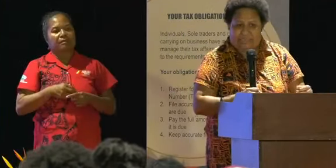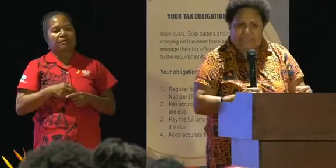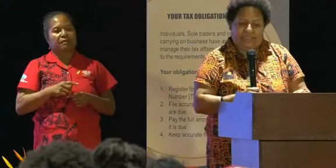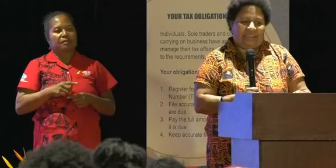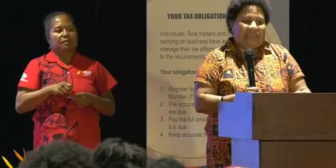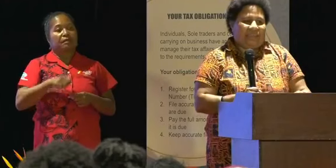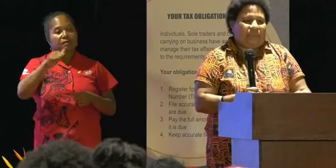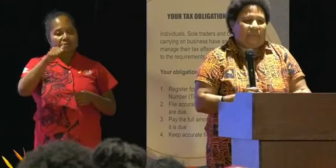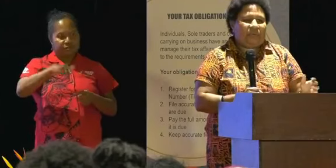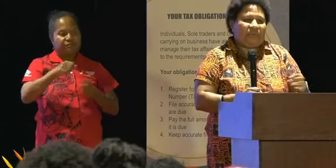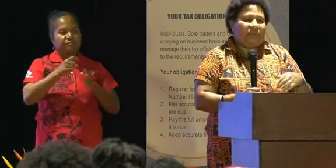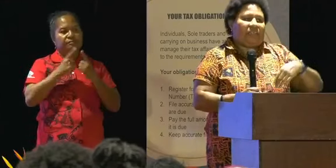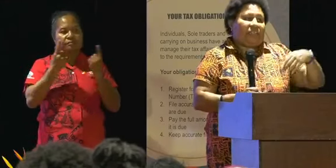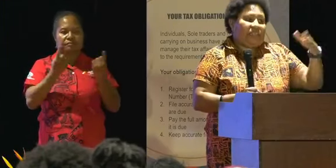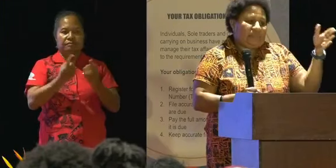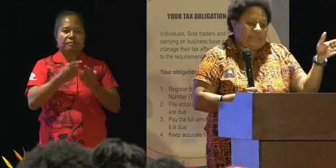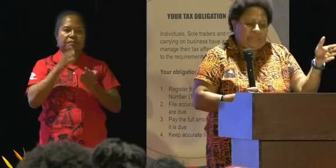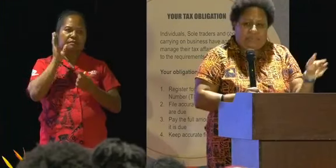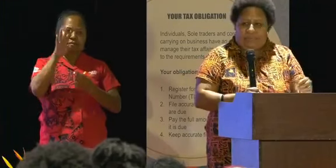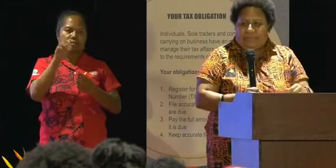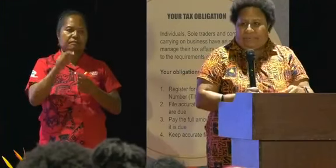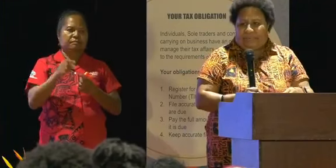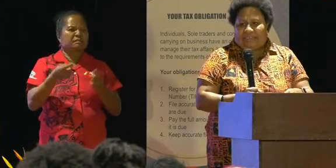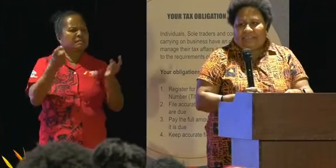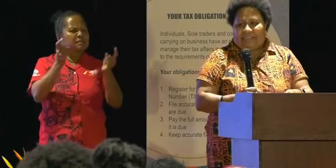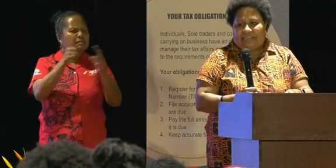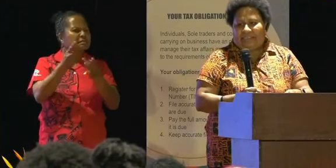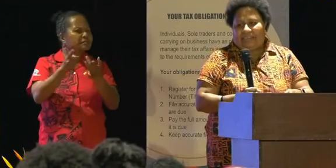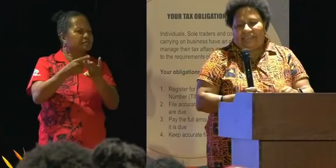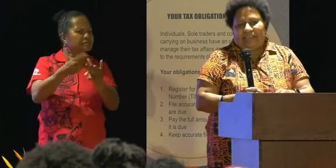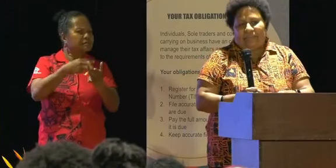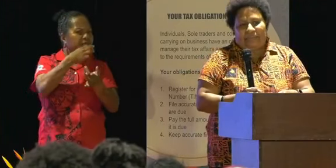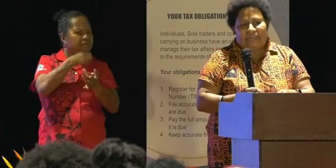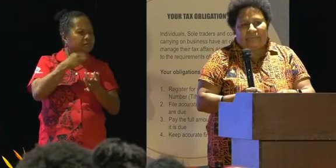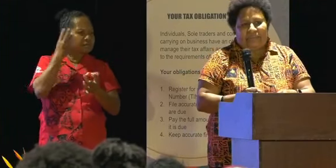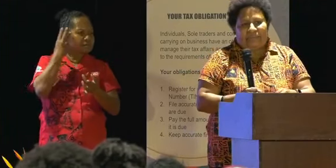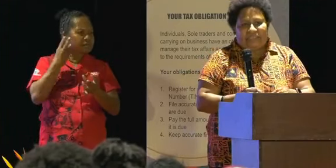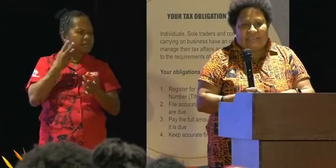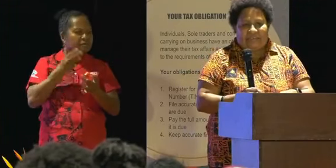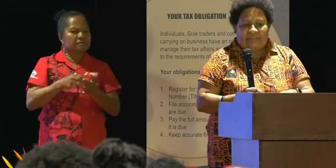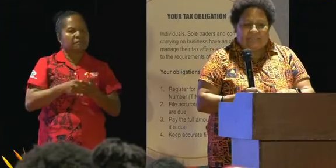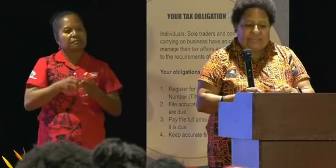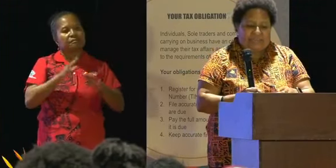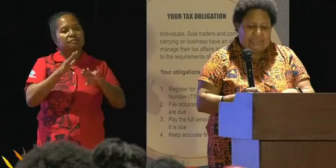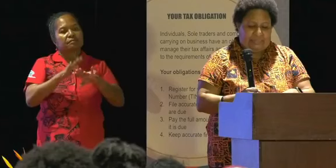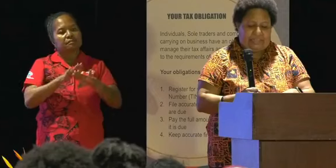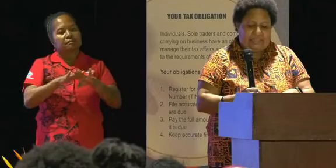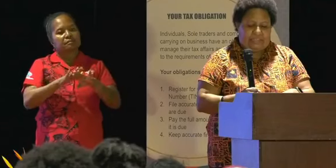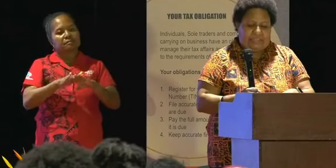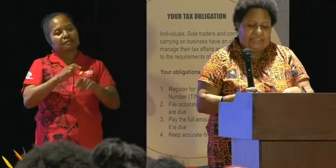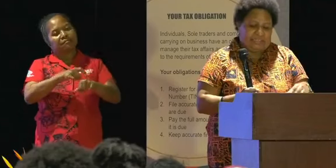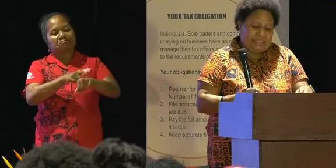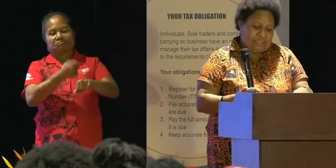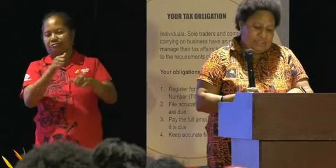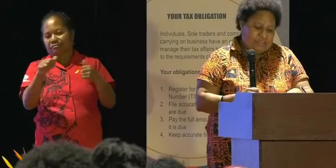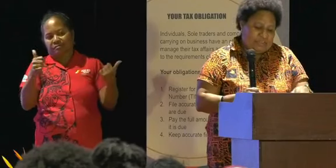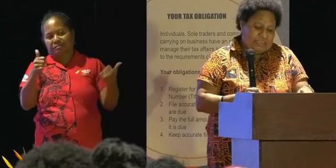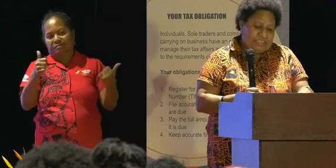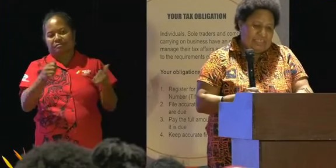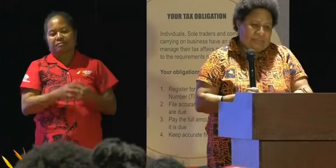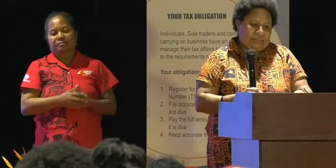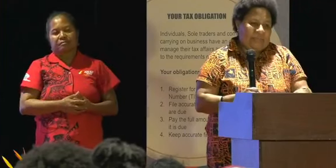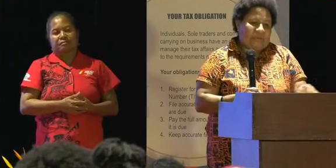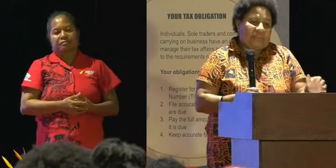write something. Before me gonna change him nana man Mary. But anyway, me sit down na me late finish.